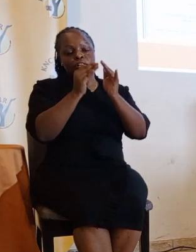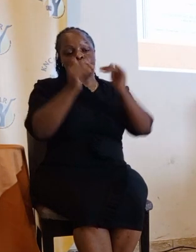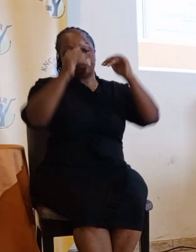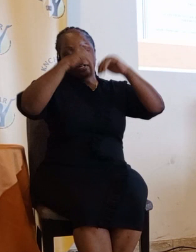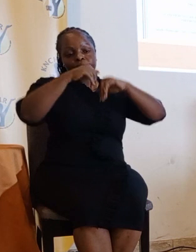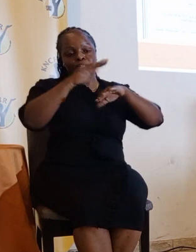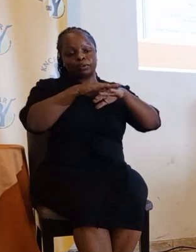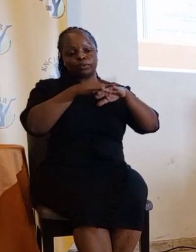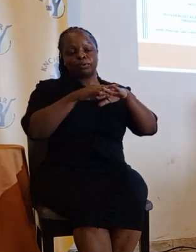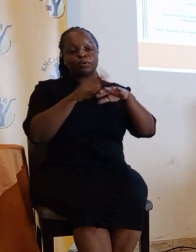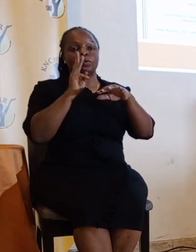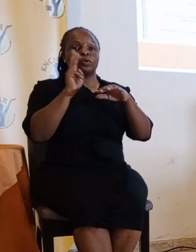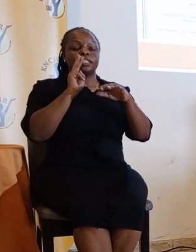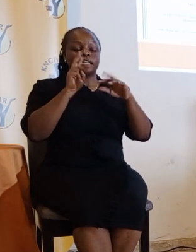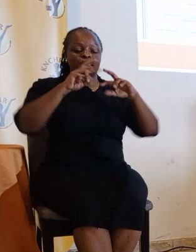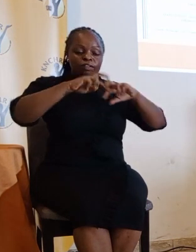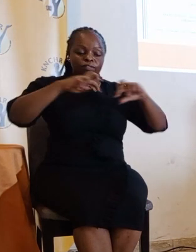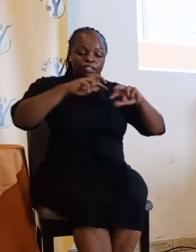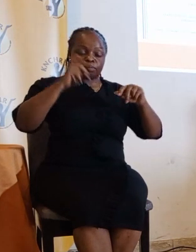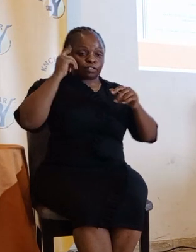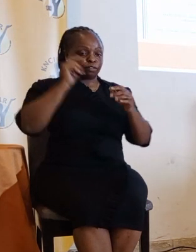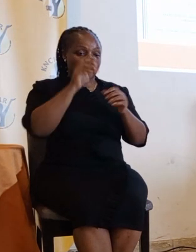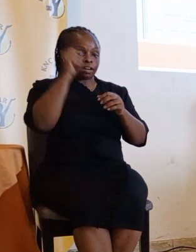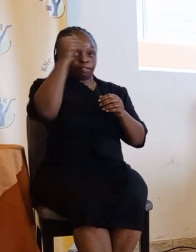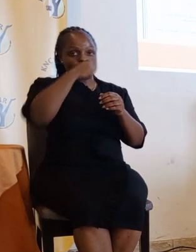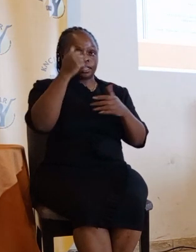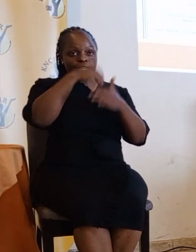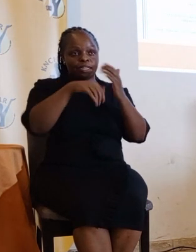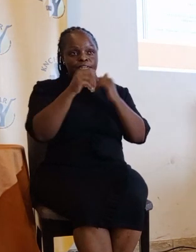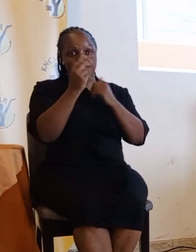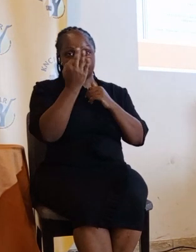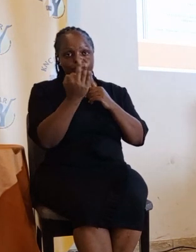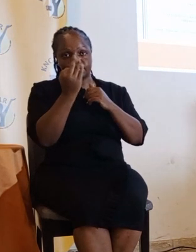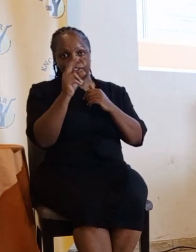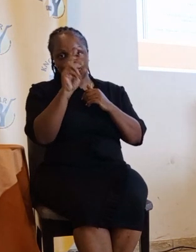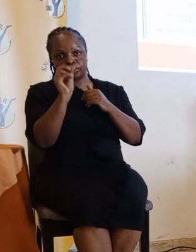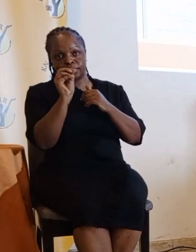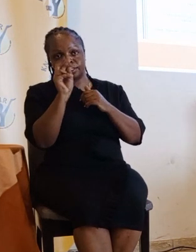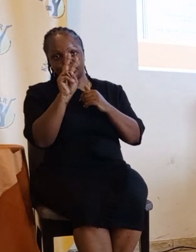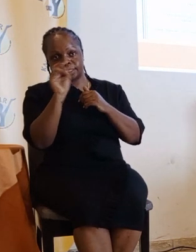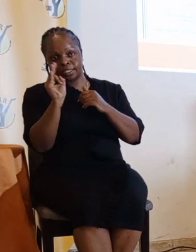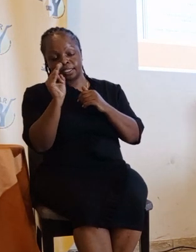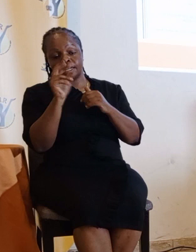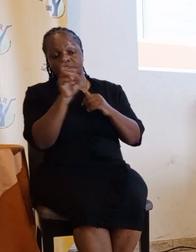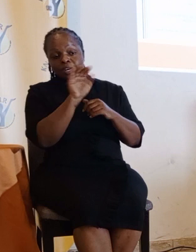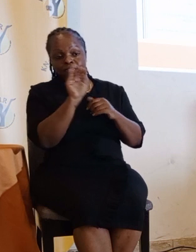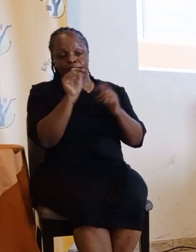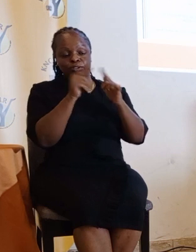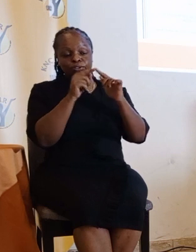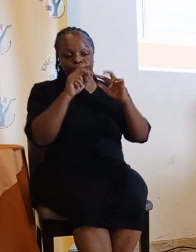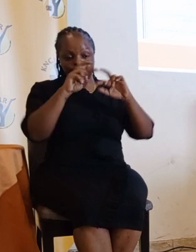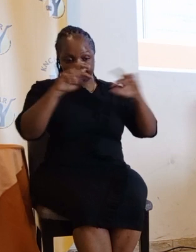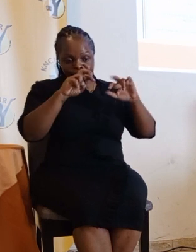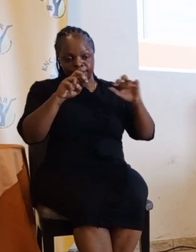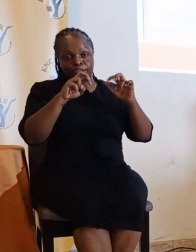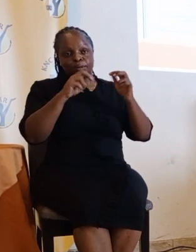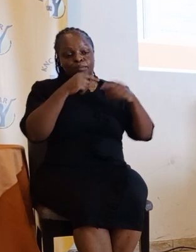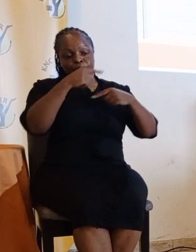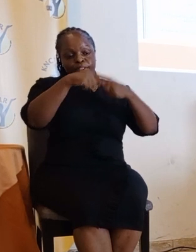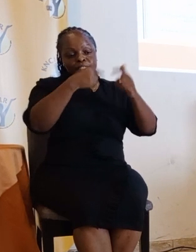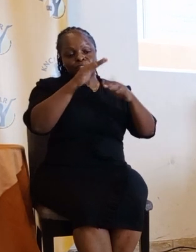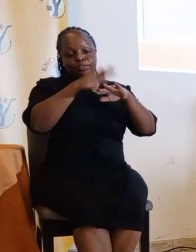Water Investments for Africa in March 2023 asked to track progress and enhance mutual